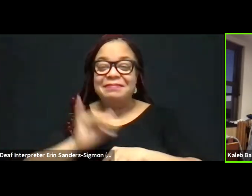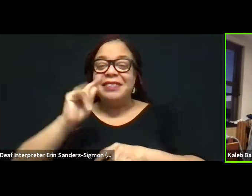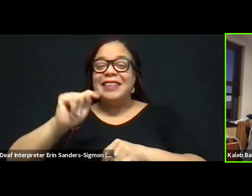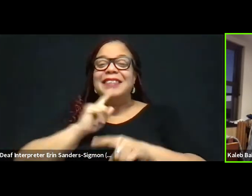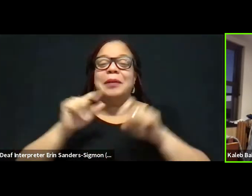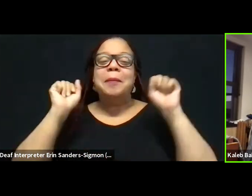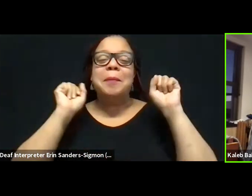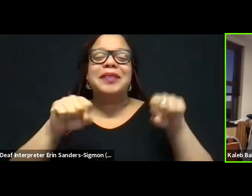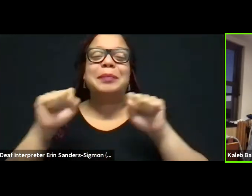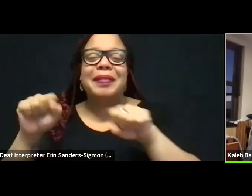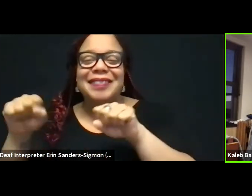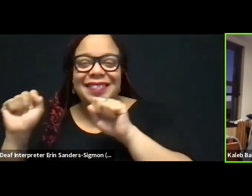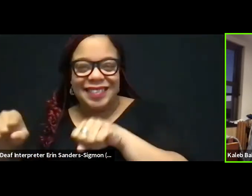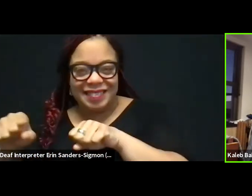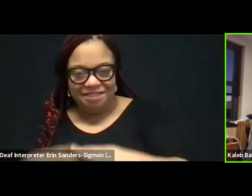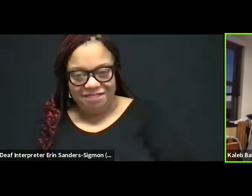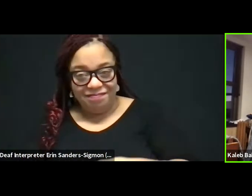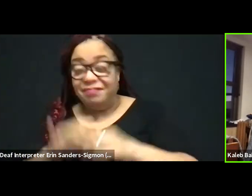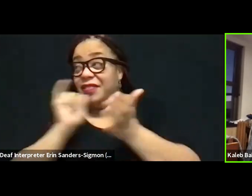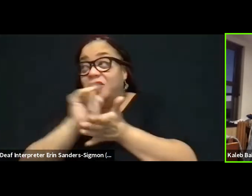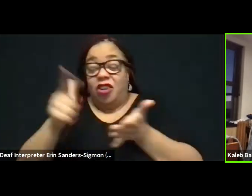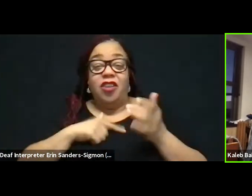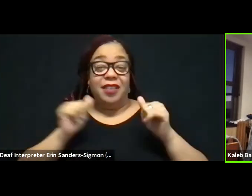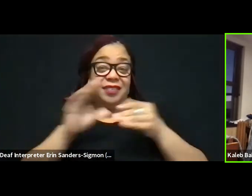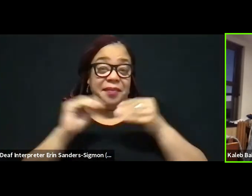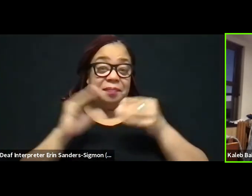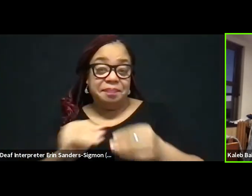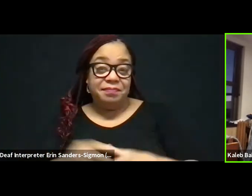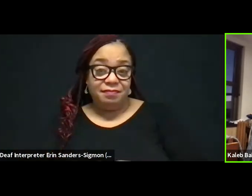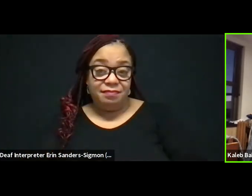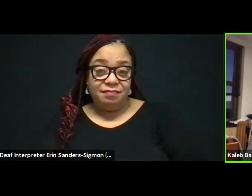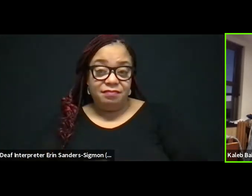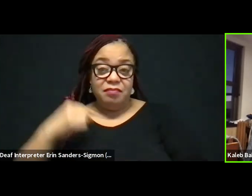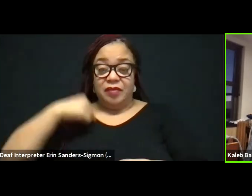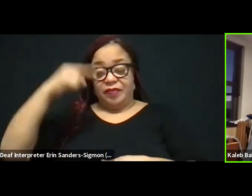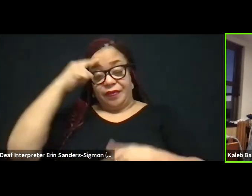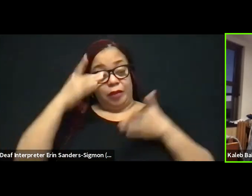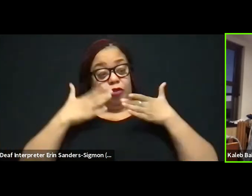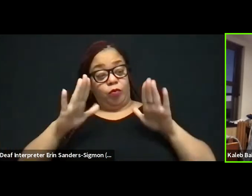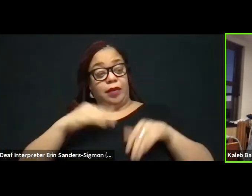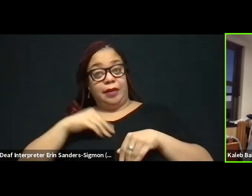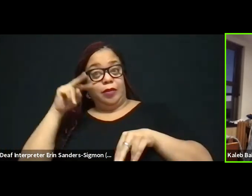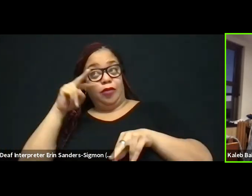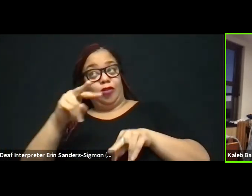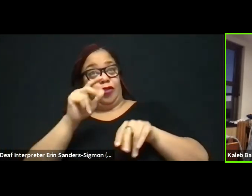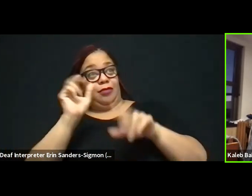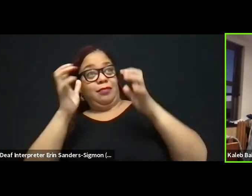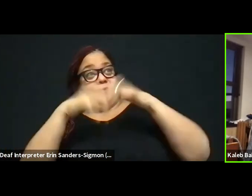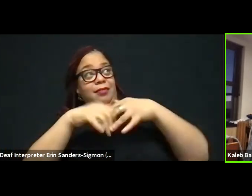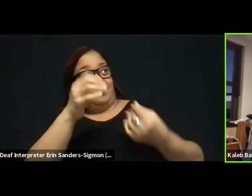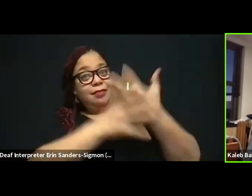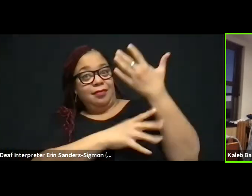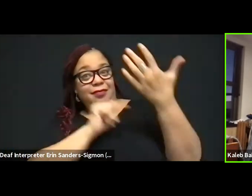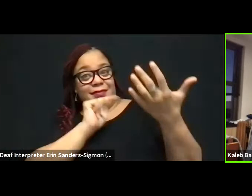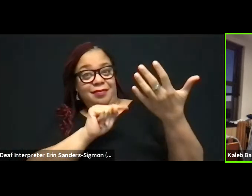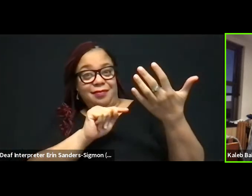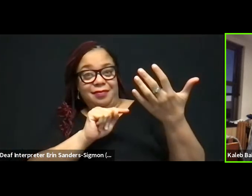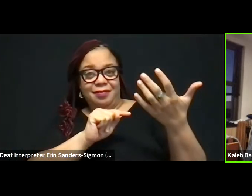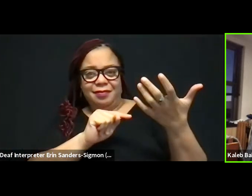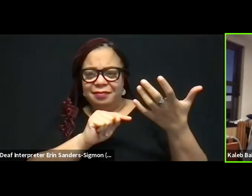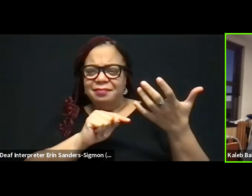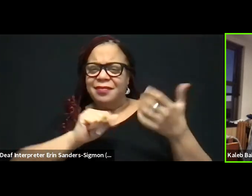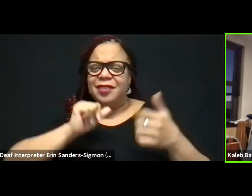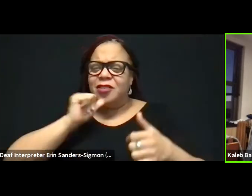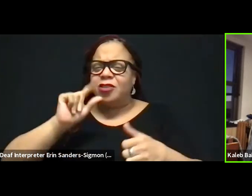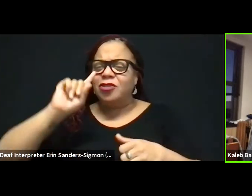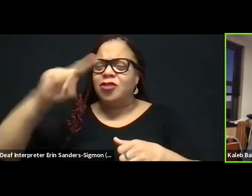abolition is not just the tearing down of things, but letting some things